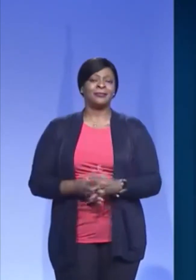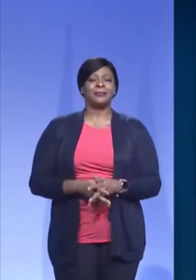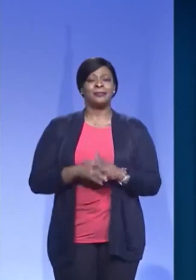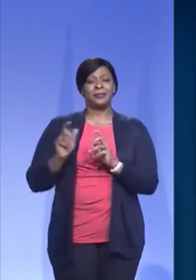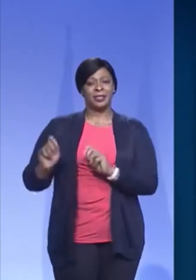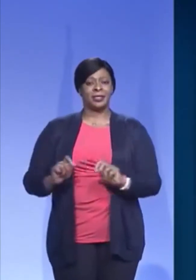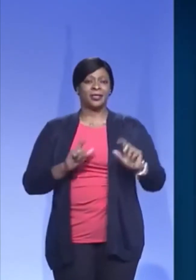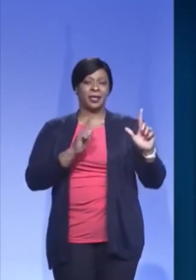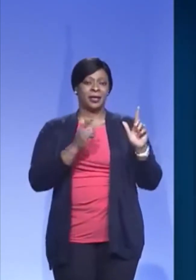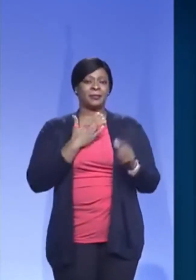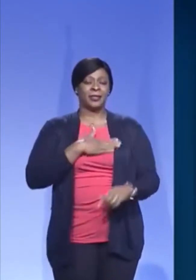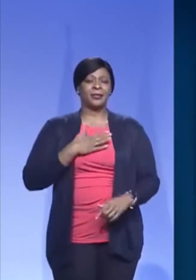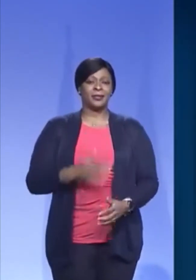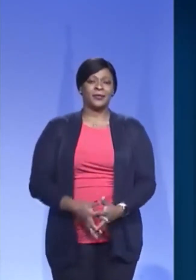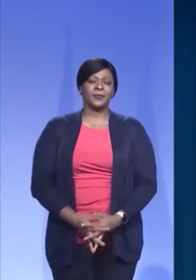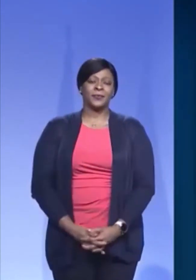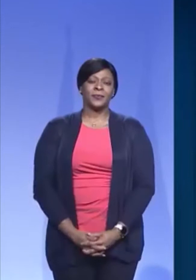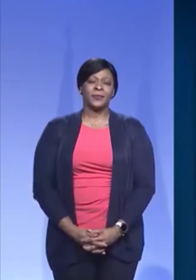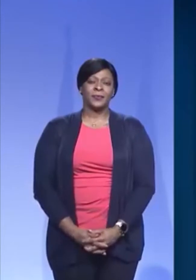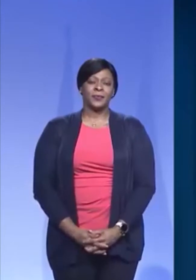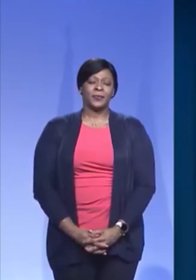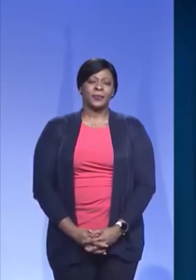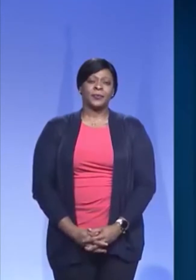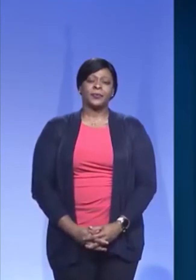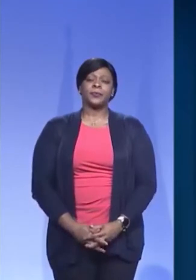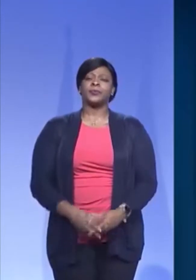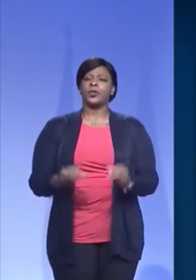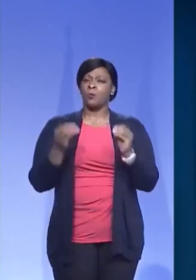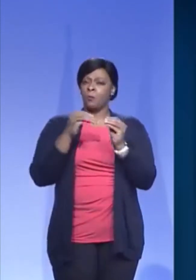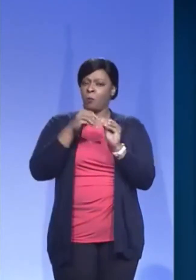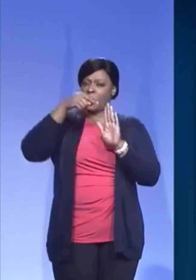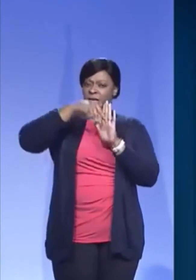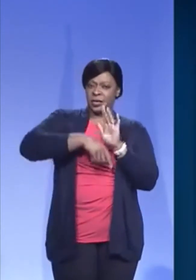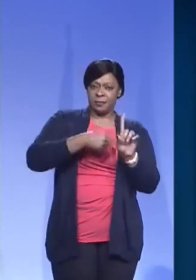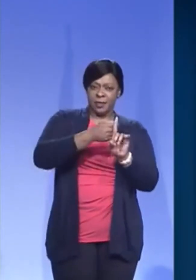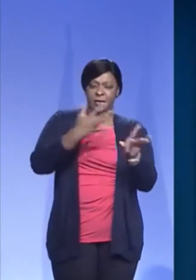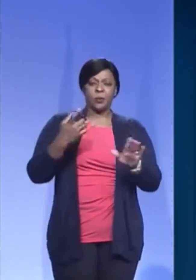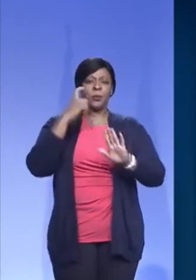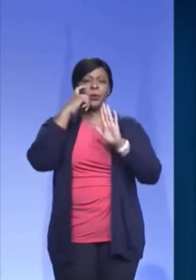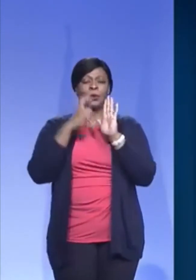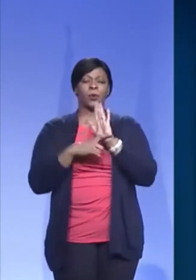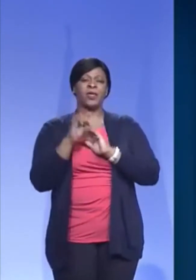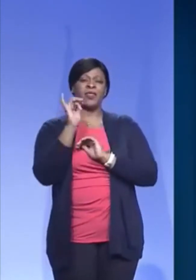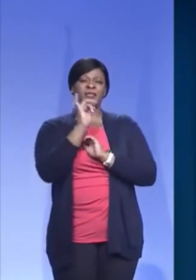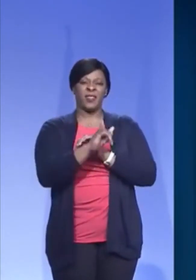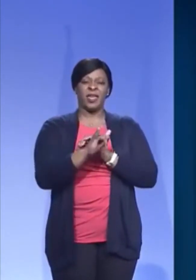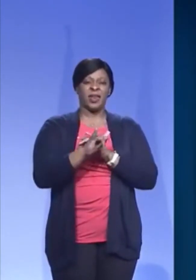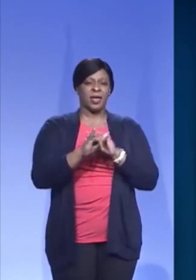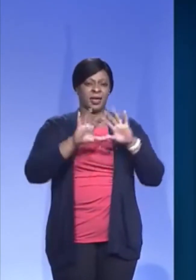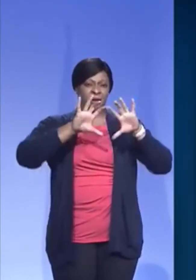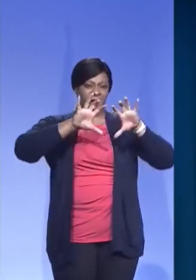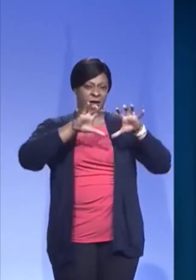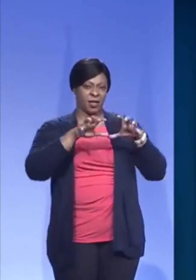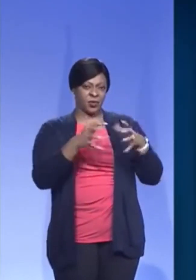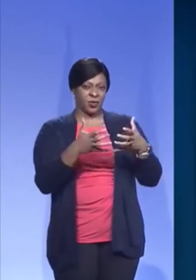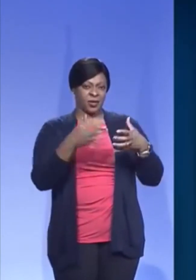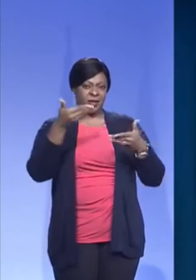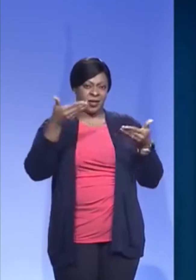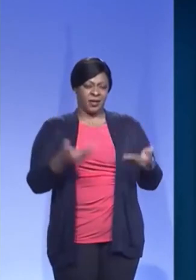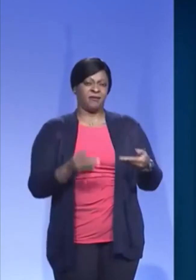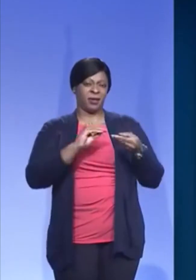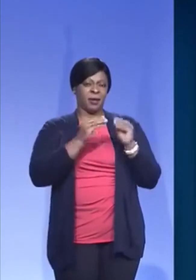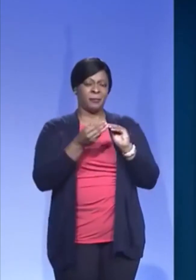please. When we look at that a little more deeply, we see this concentration of participation in